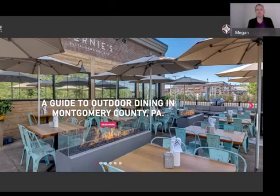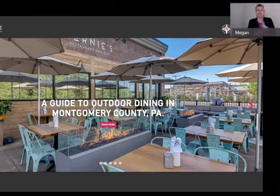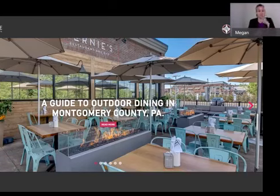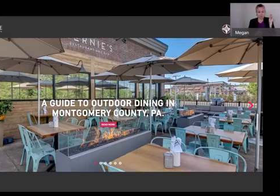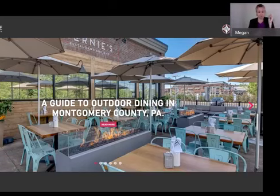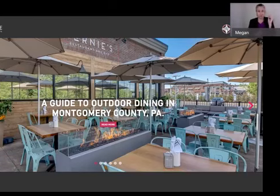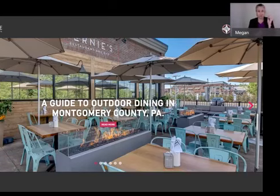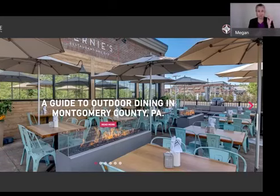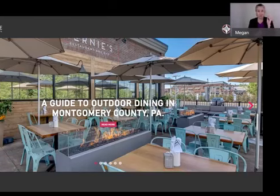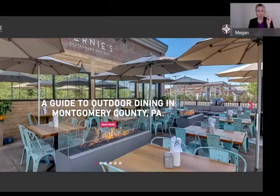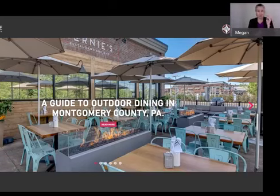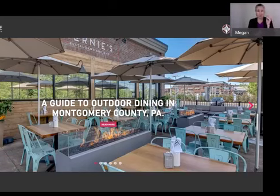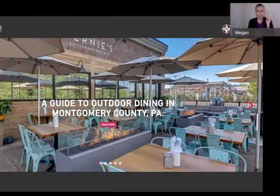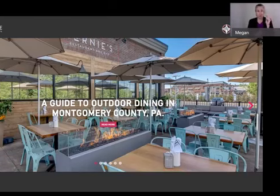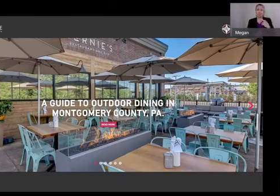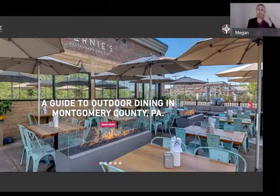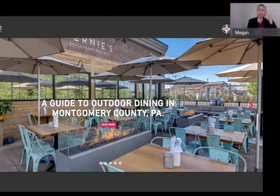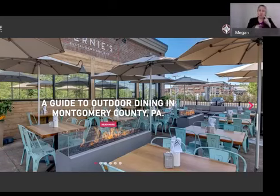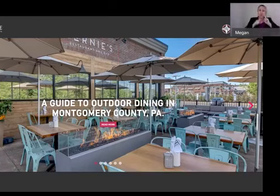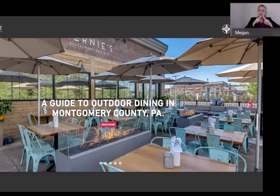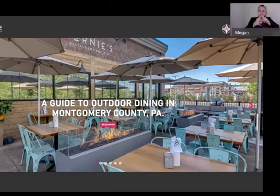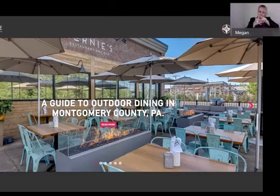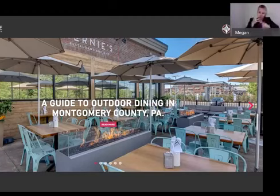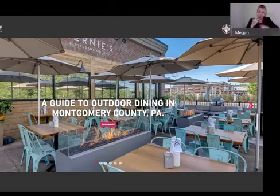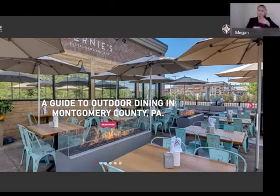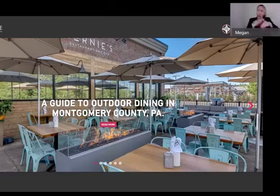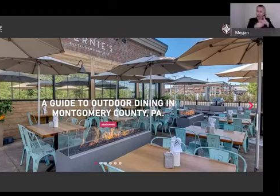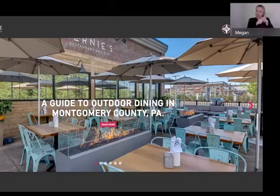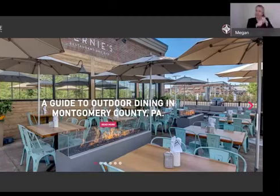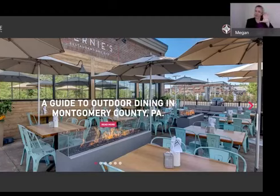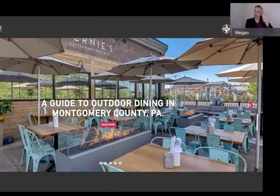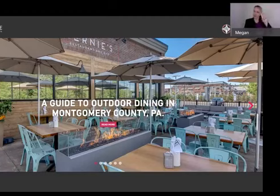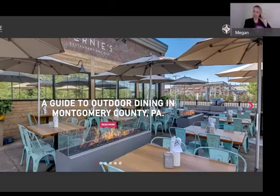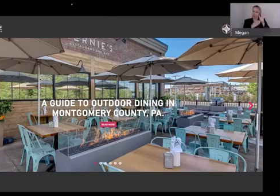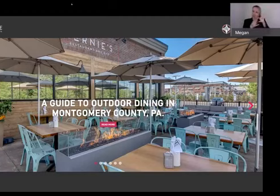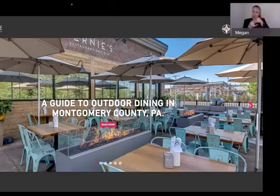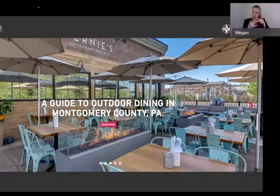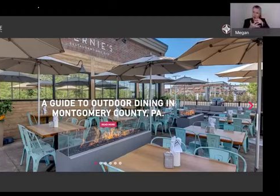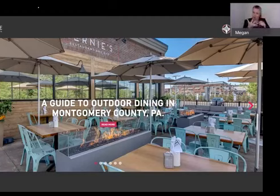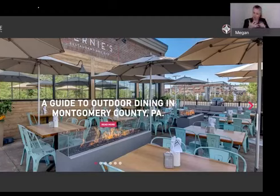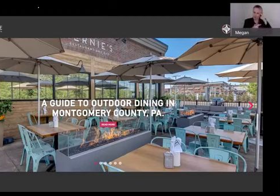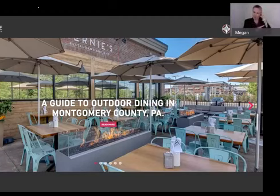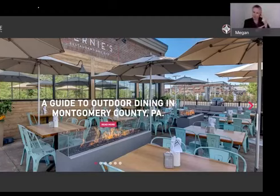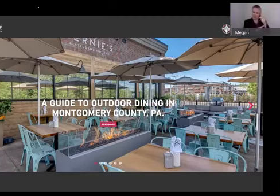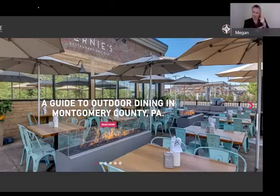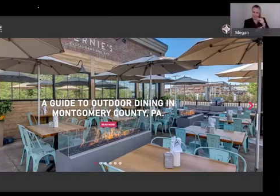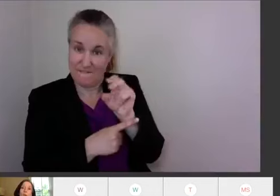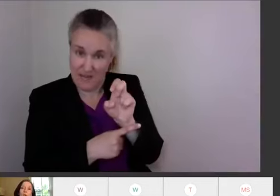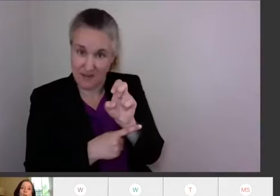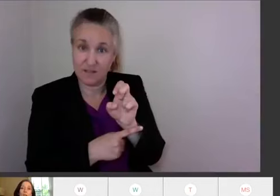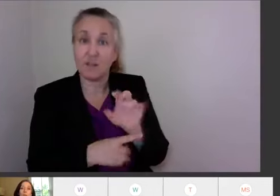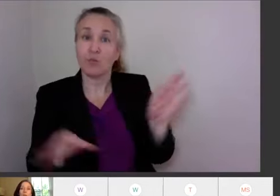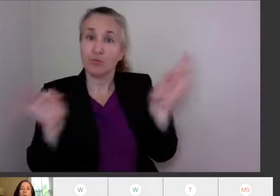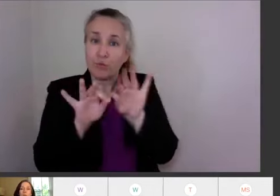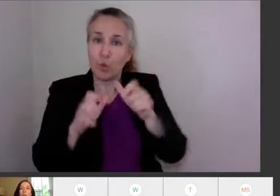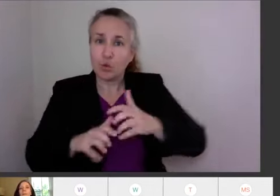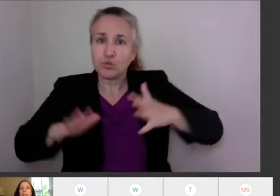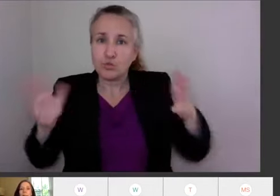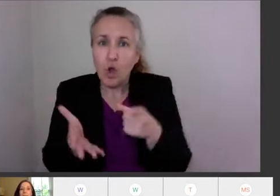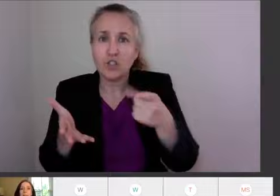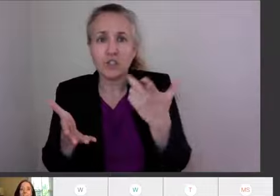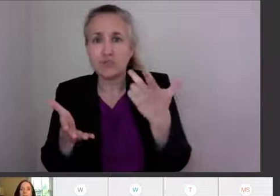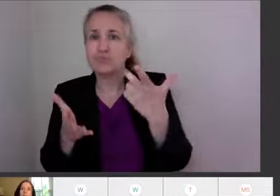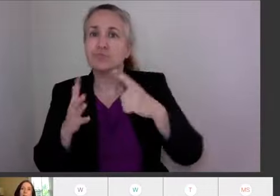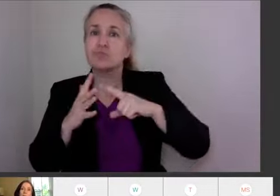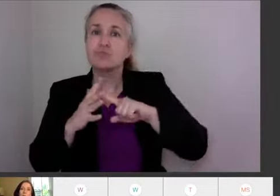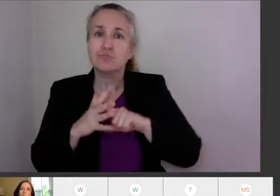these restaurants are adhering to the CDC guidelines in the green phase. So I really want to encourage you to